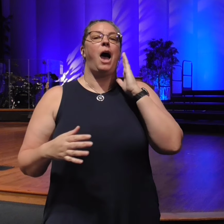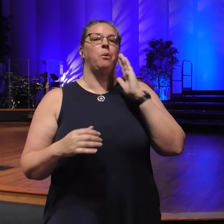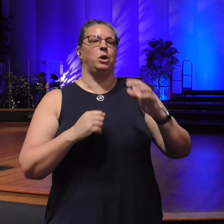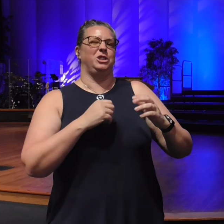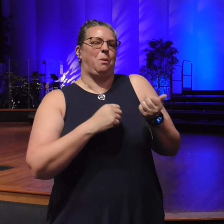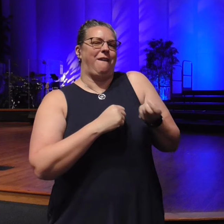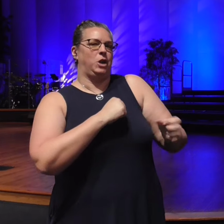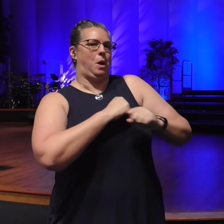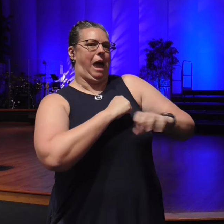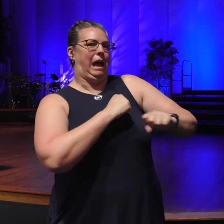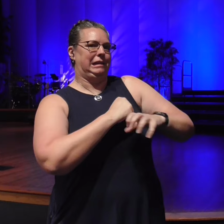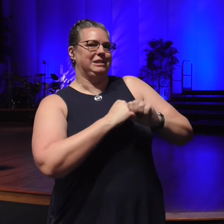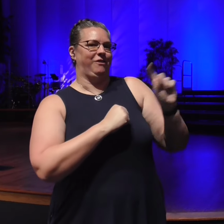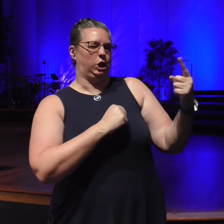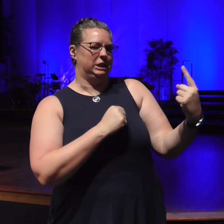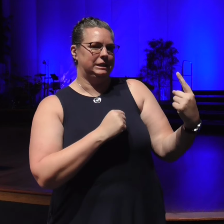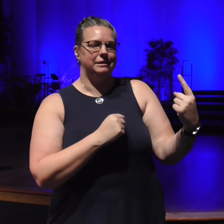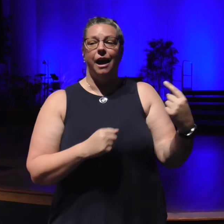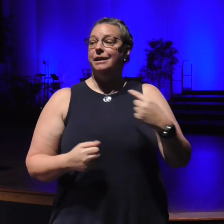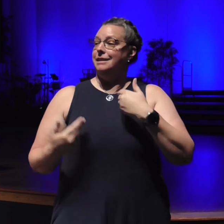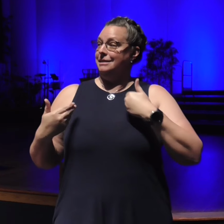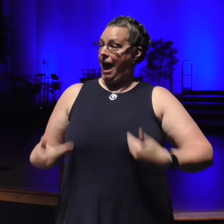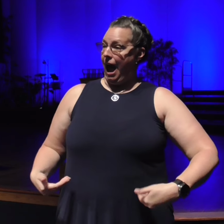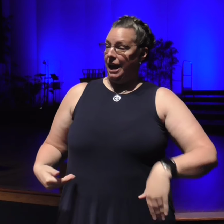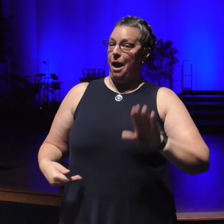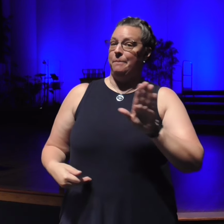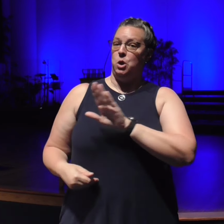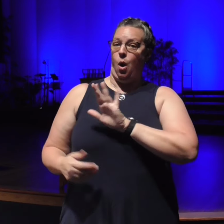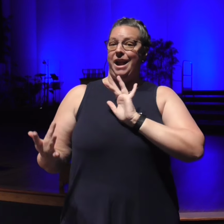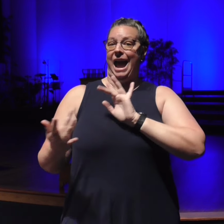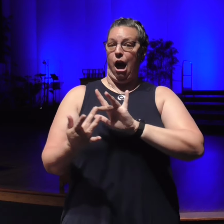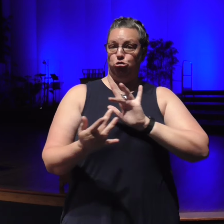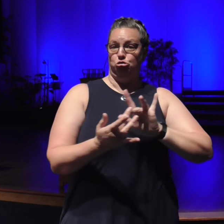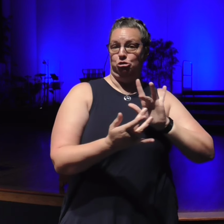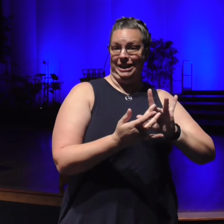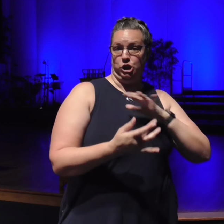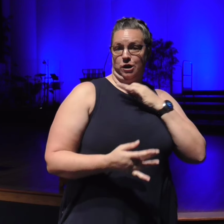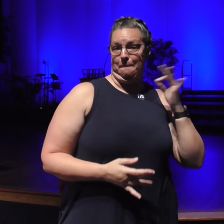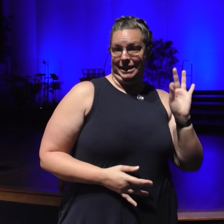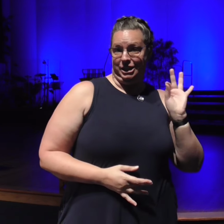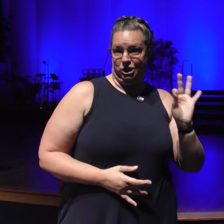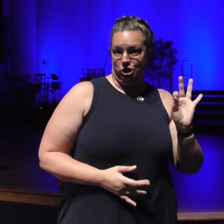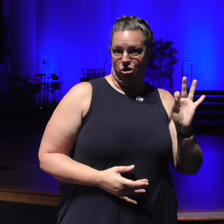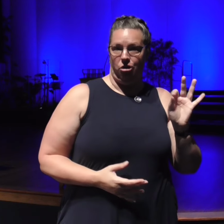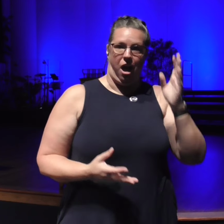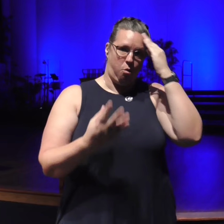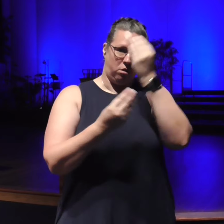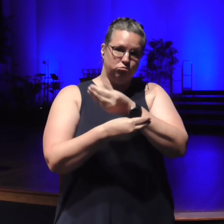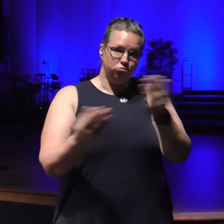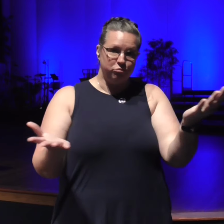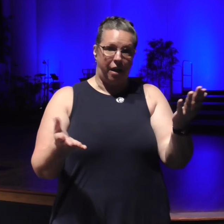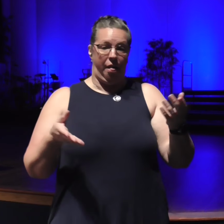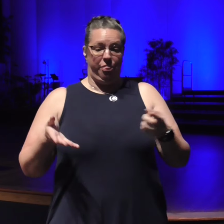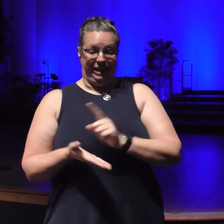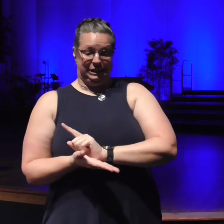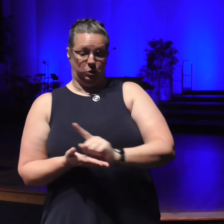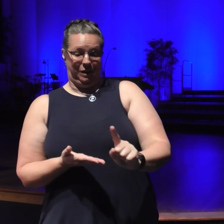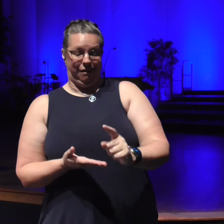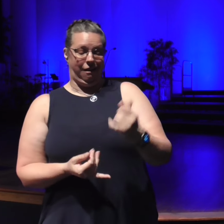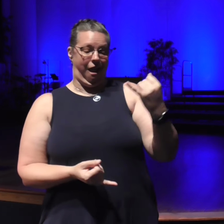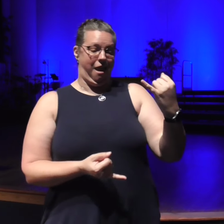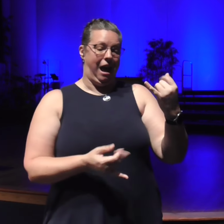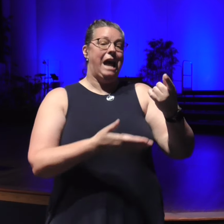ads. Since I am your outreach minister, I want to share with you that this week and next week are the last